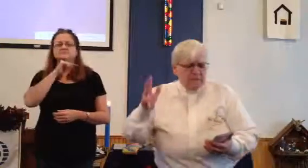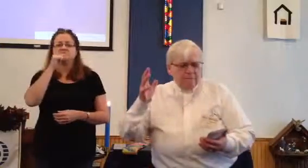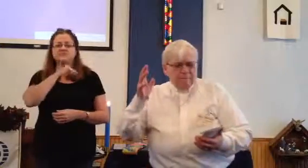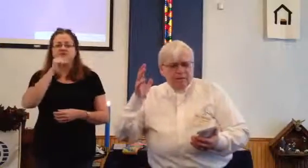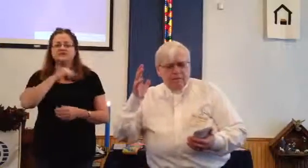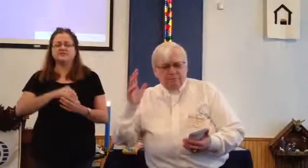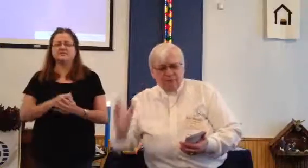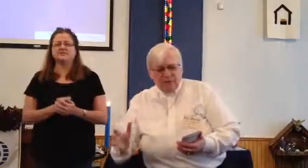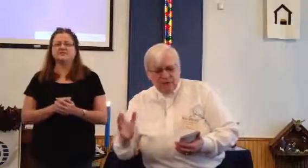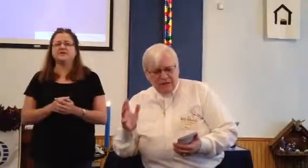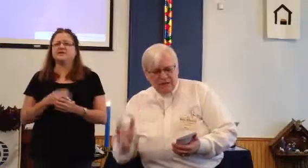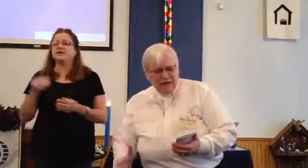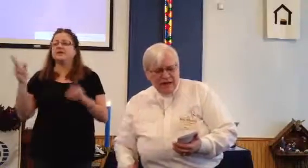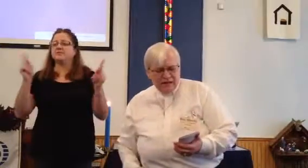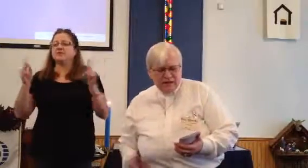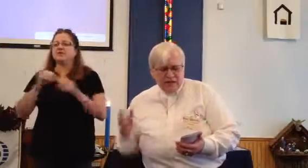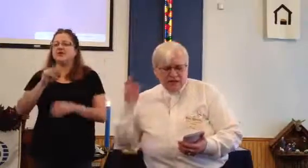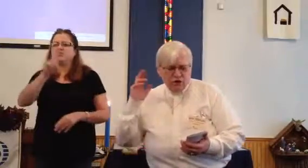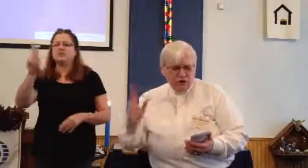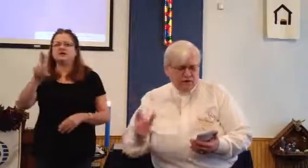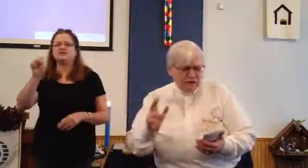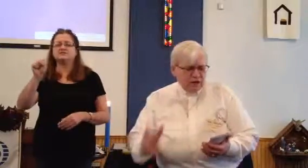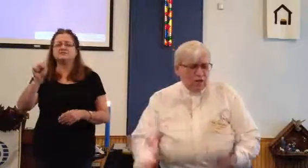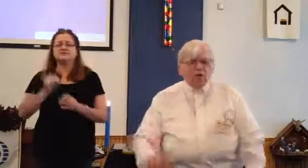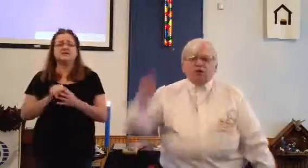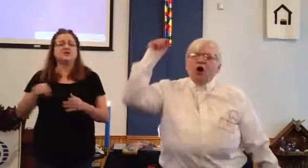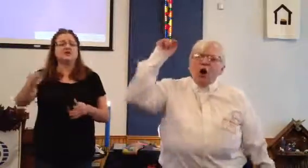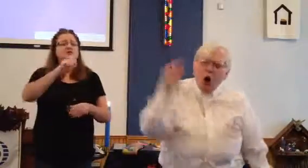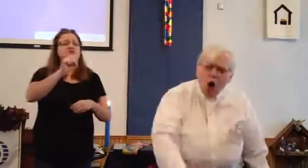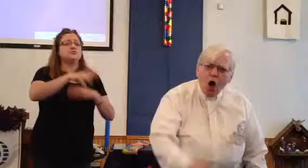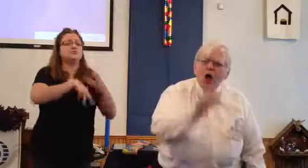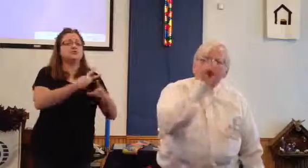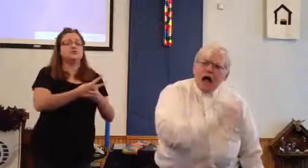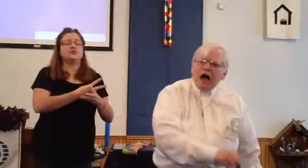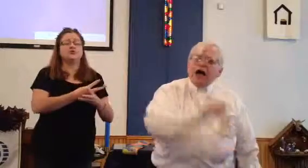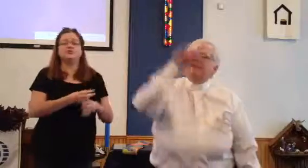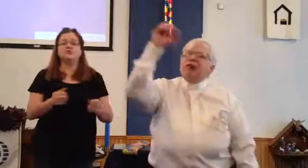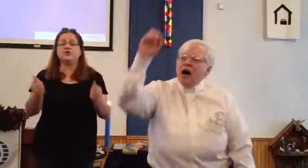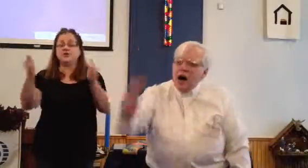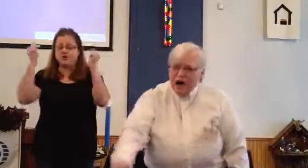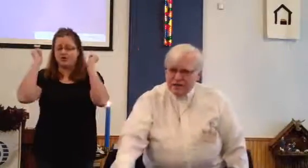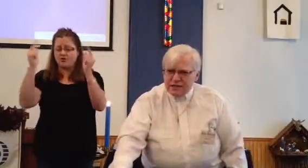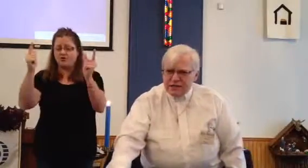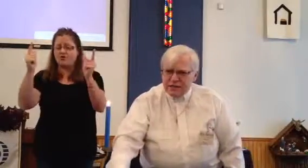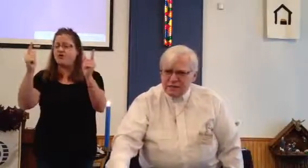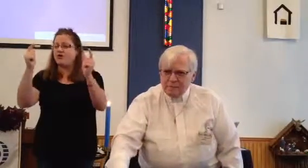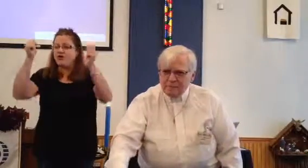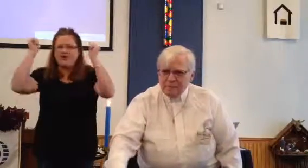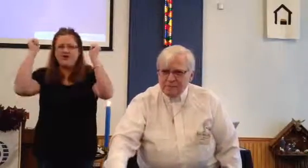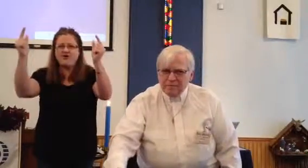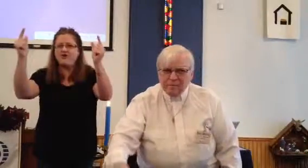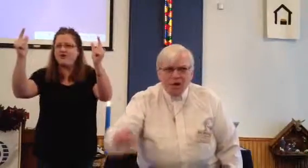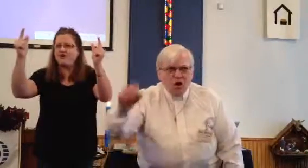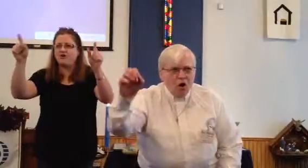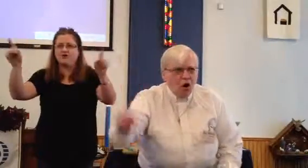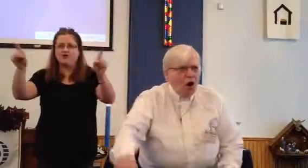the people in the United States, those of us in the world, all of us